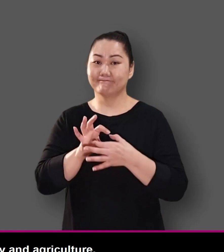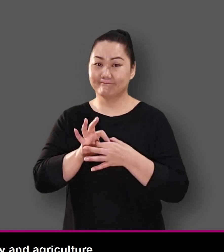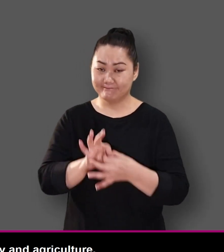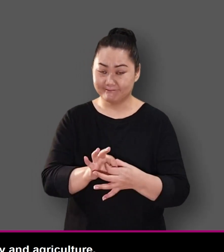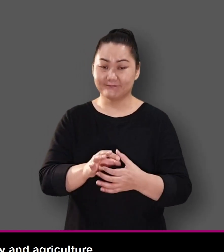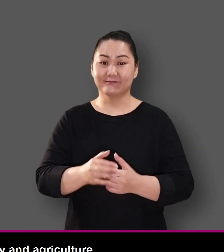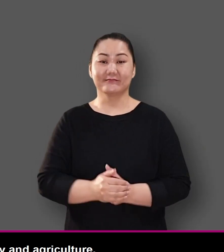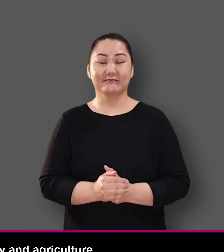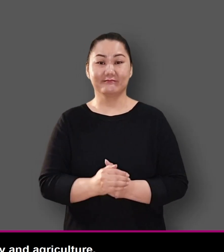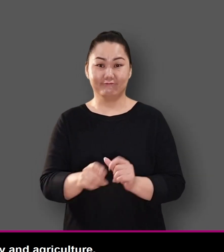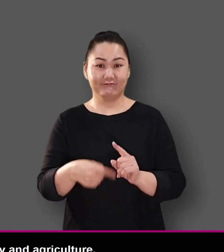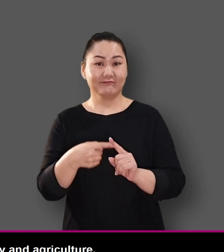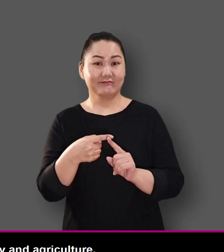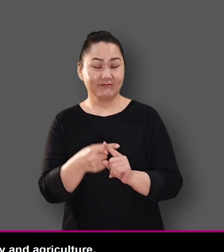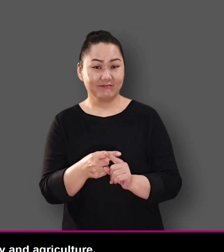agriculture.